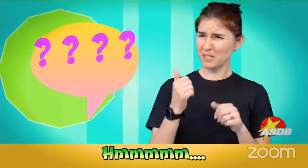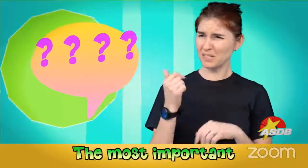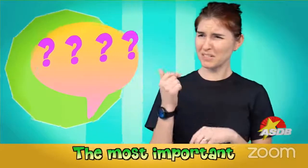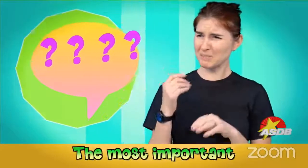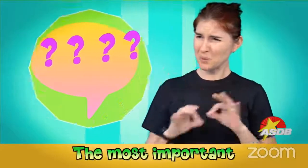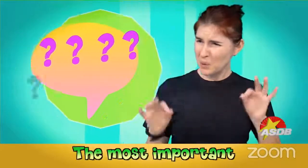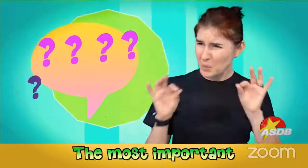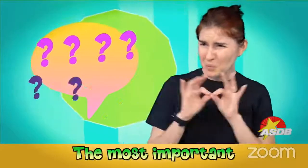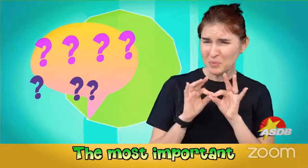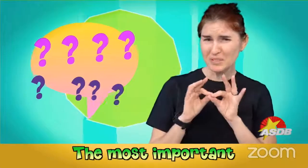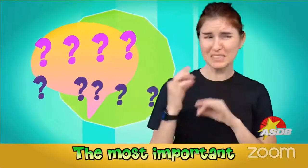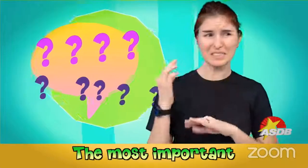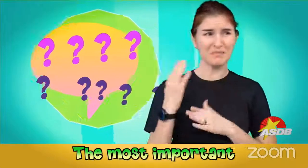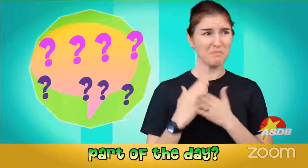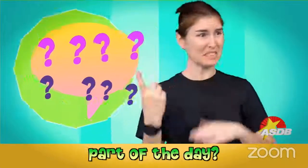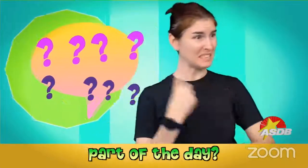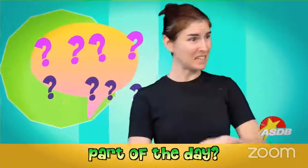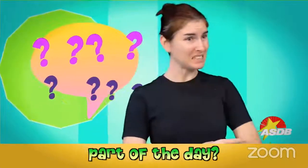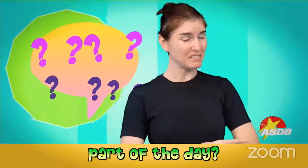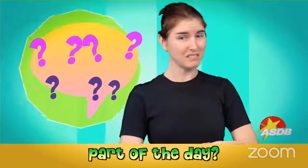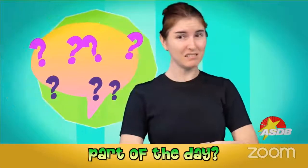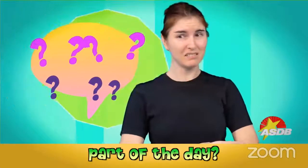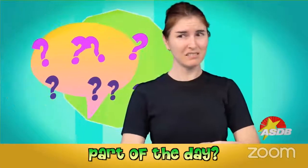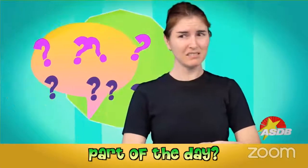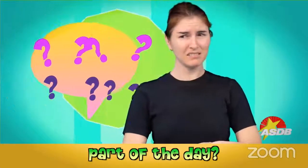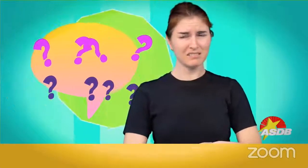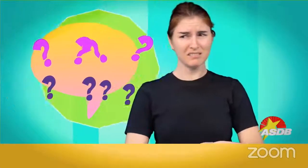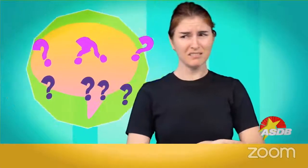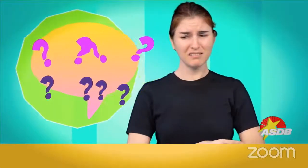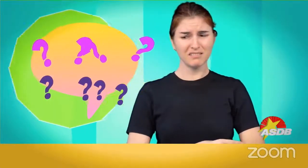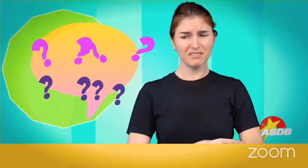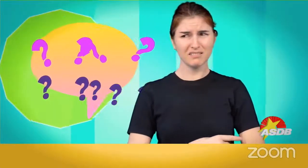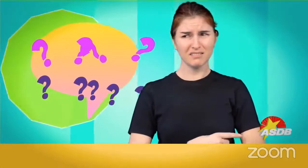The most important part of the day?